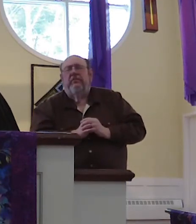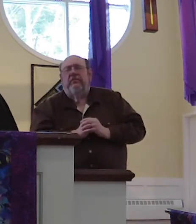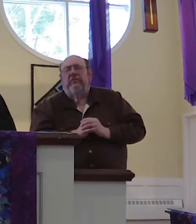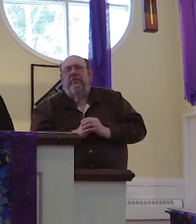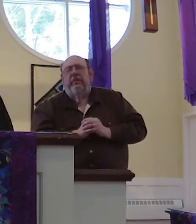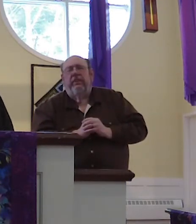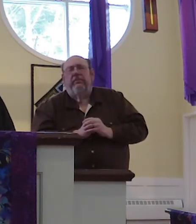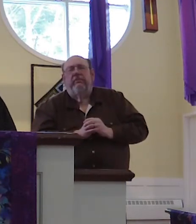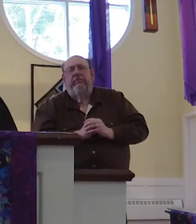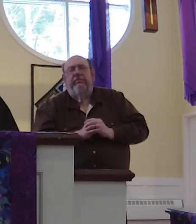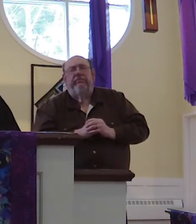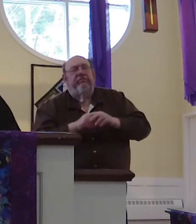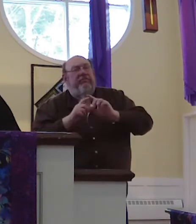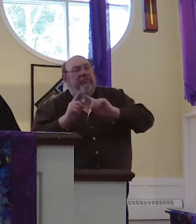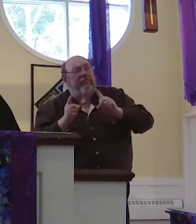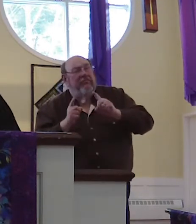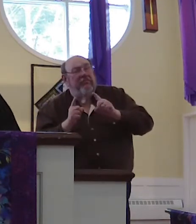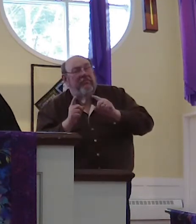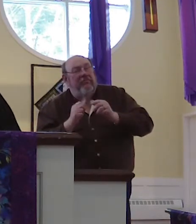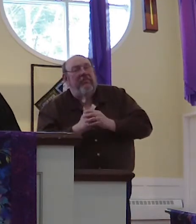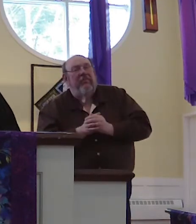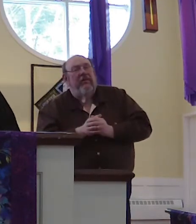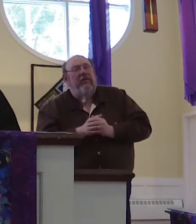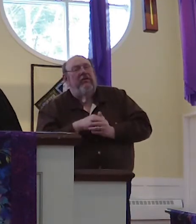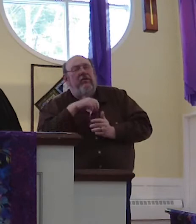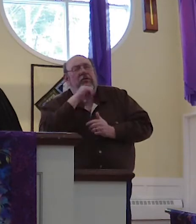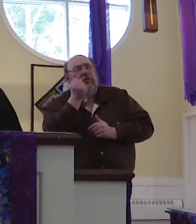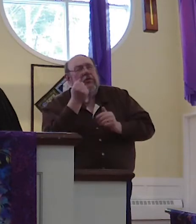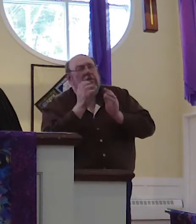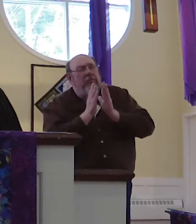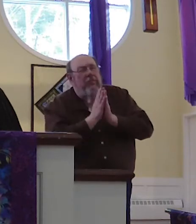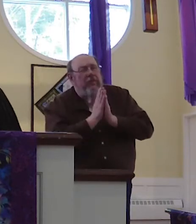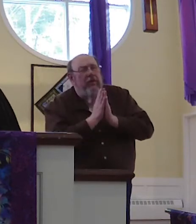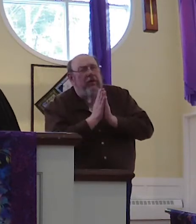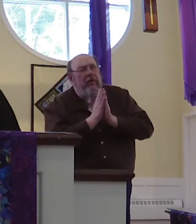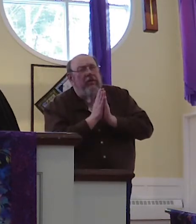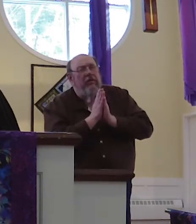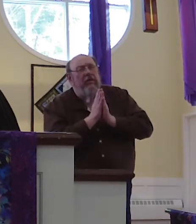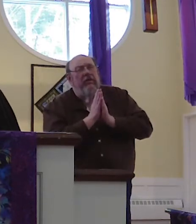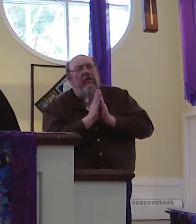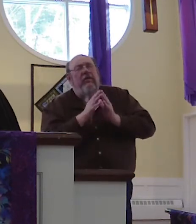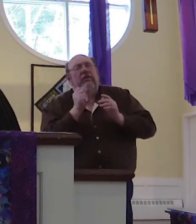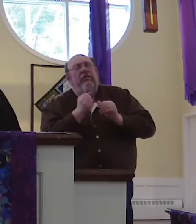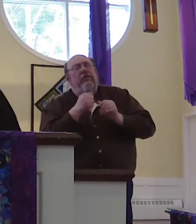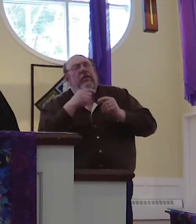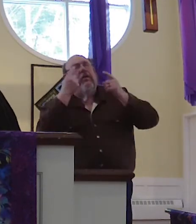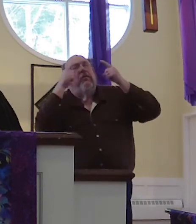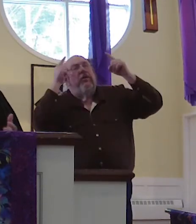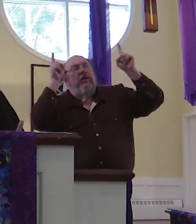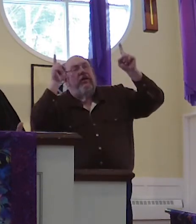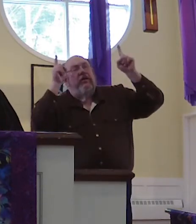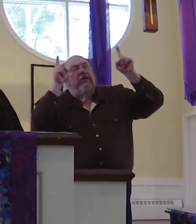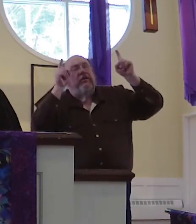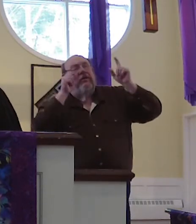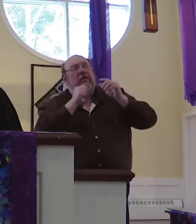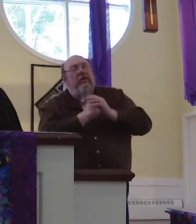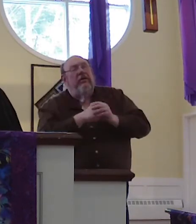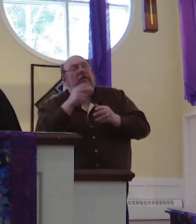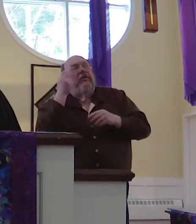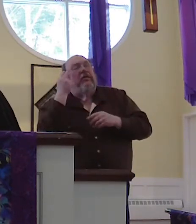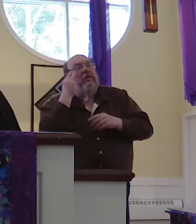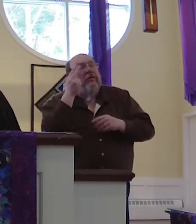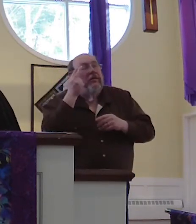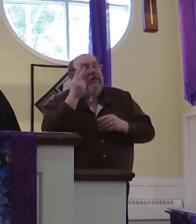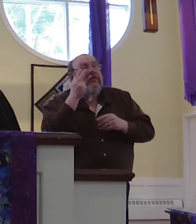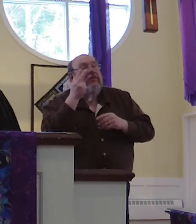In other words, don't pray to be fancy or to be seen as a